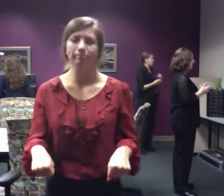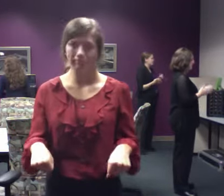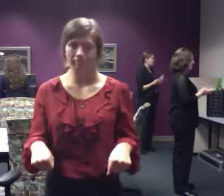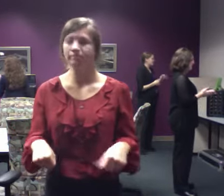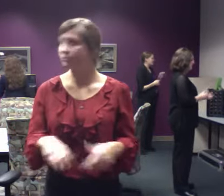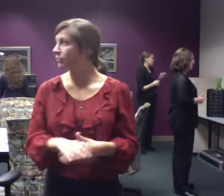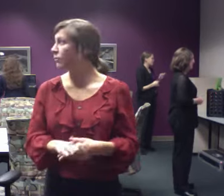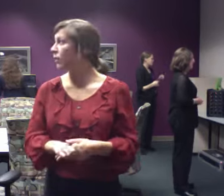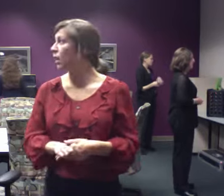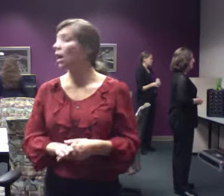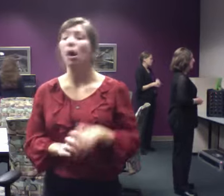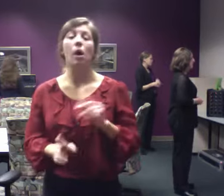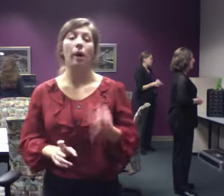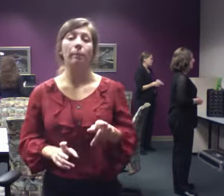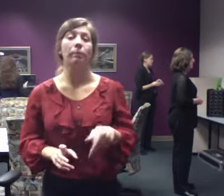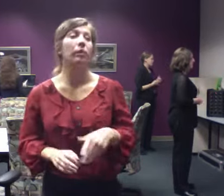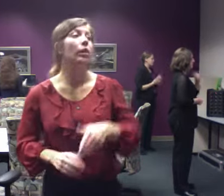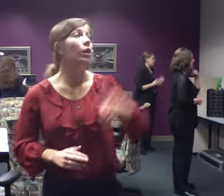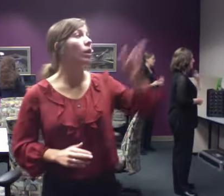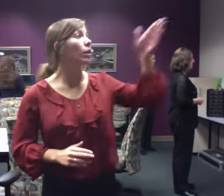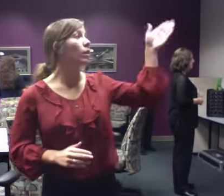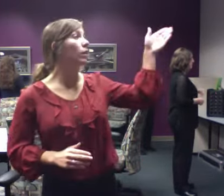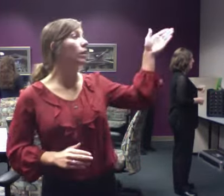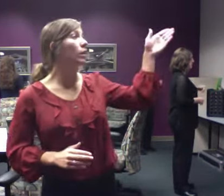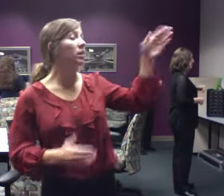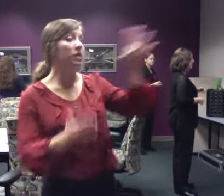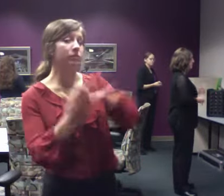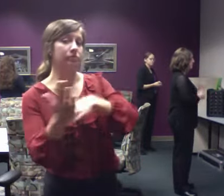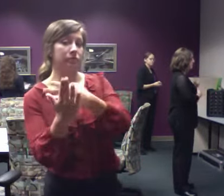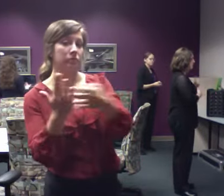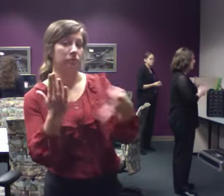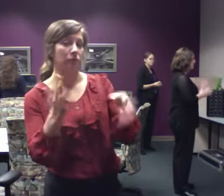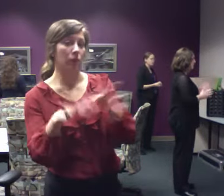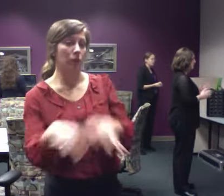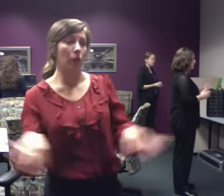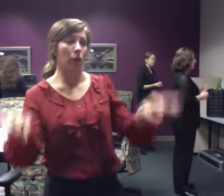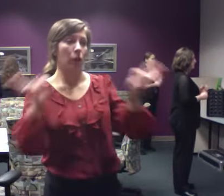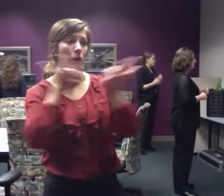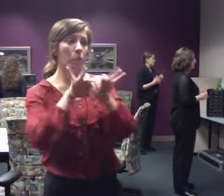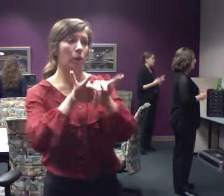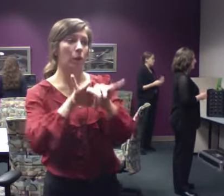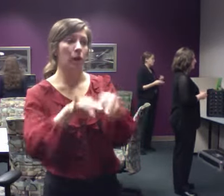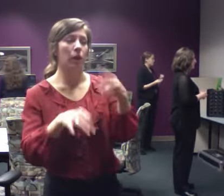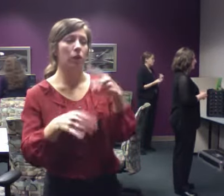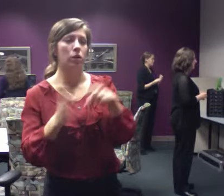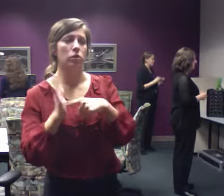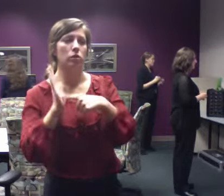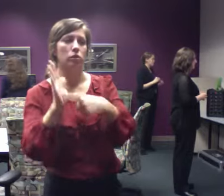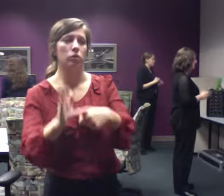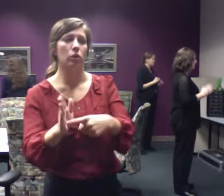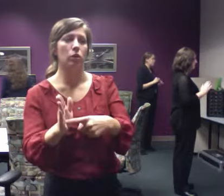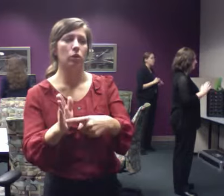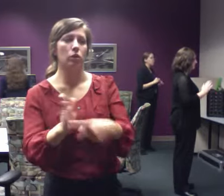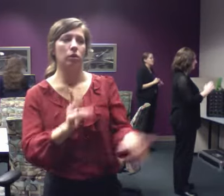losses. And what it is it looks at the population. And so Soviet war losses in World War II were about